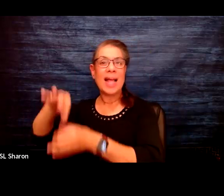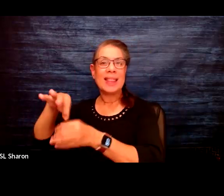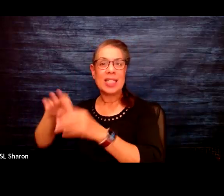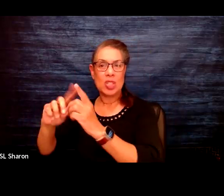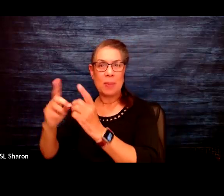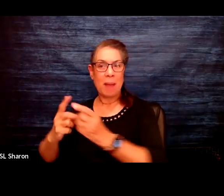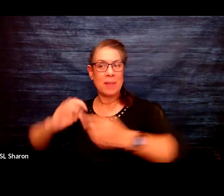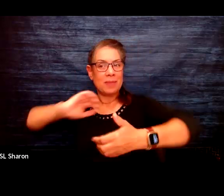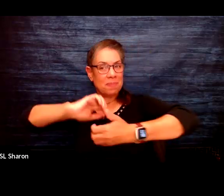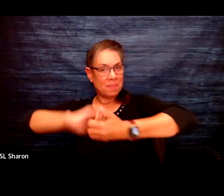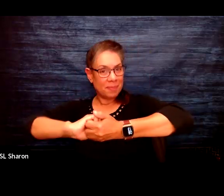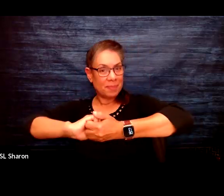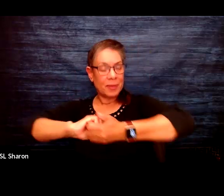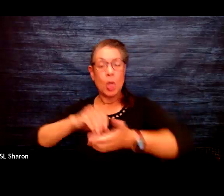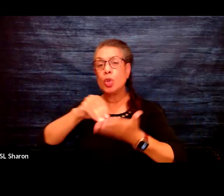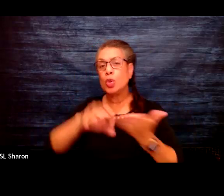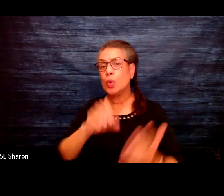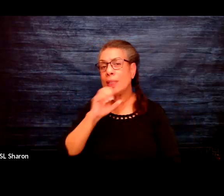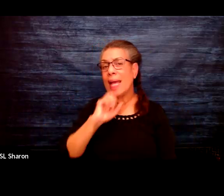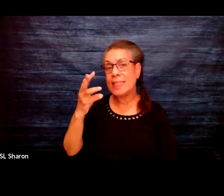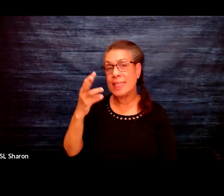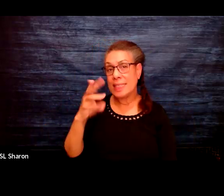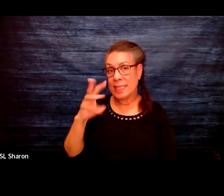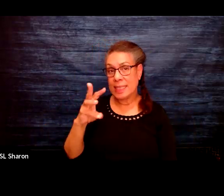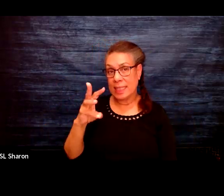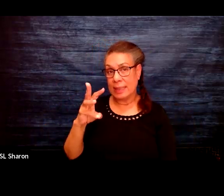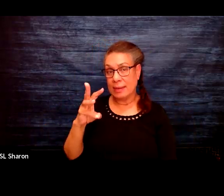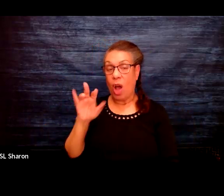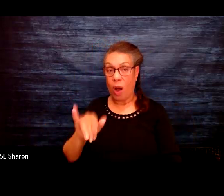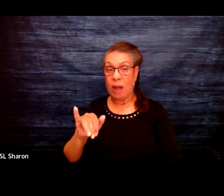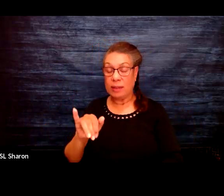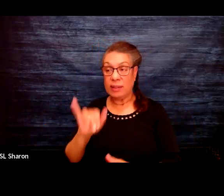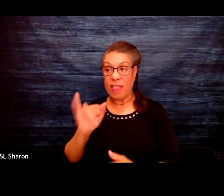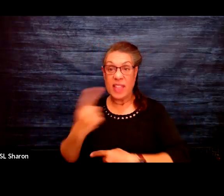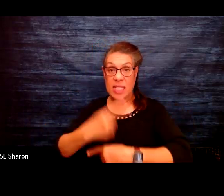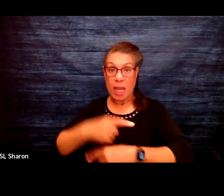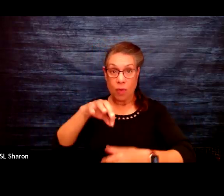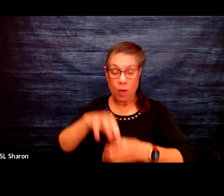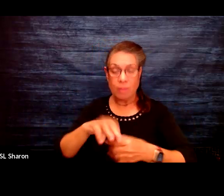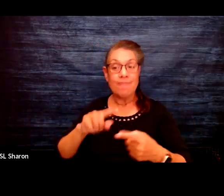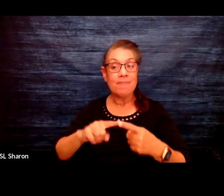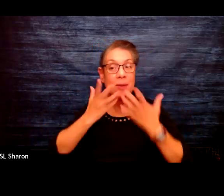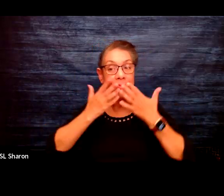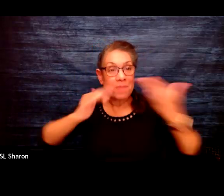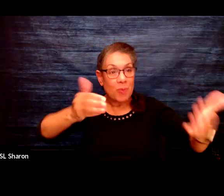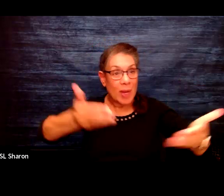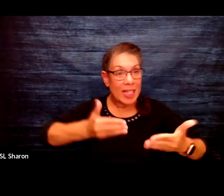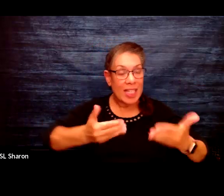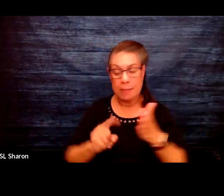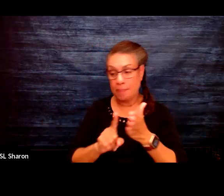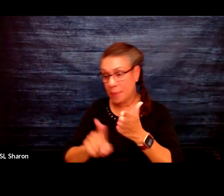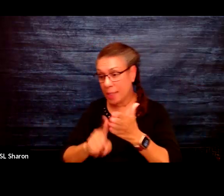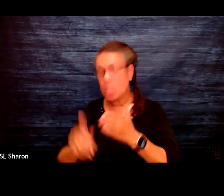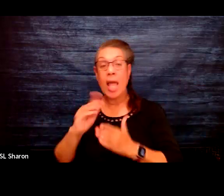Department. Students must be 16 by election day to participate. They serve as greeters, inspectors, and